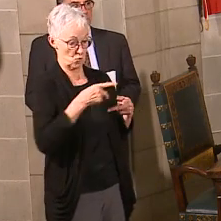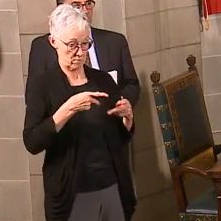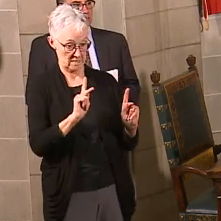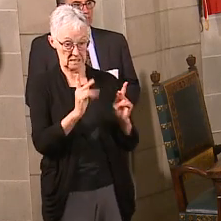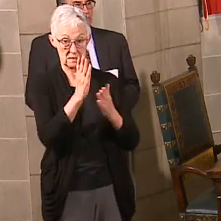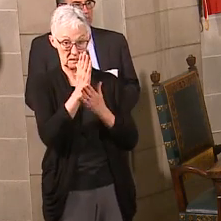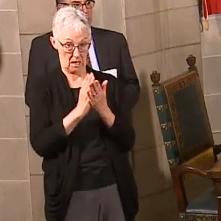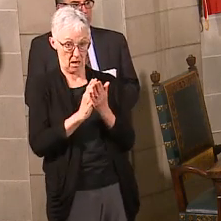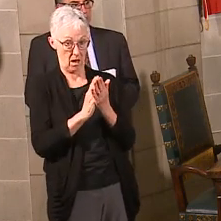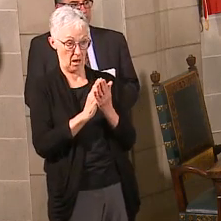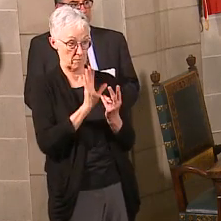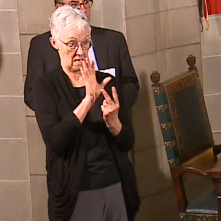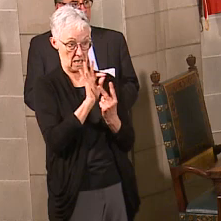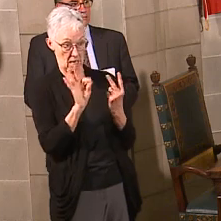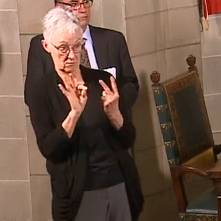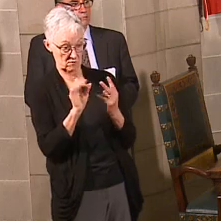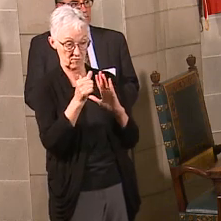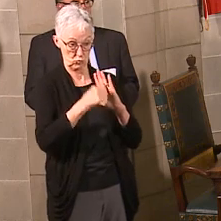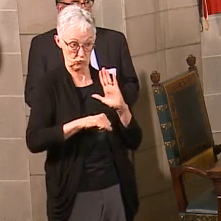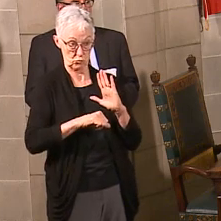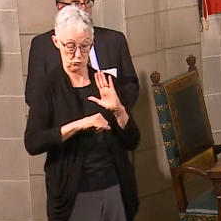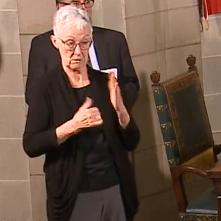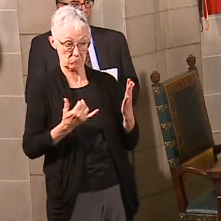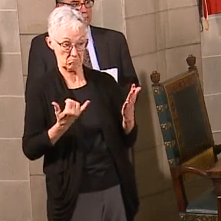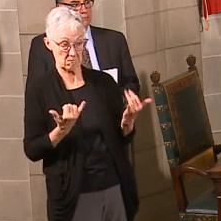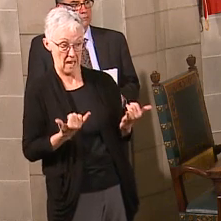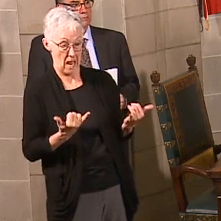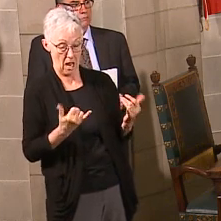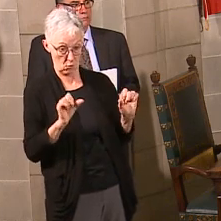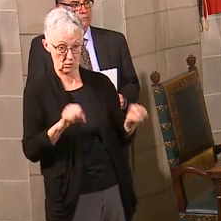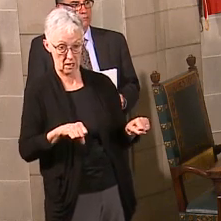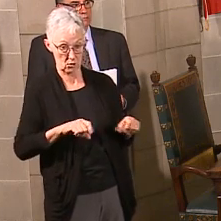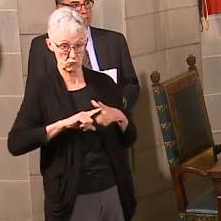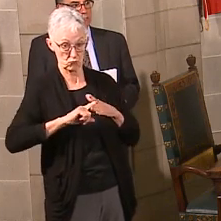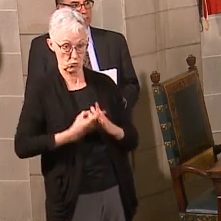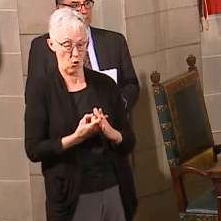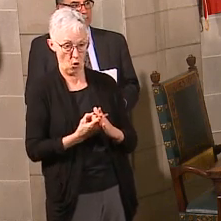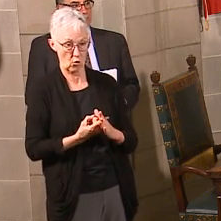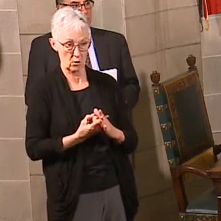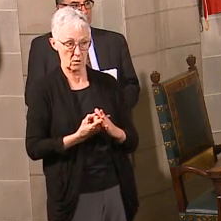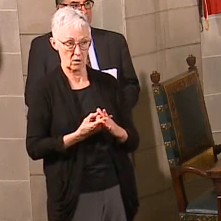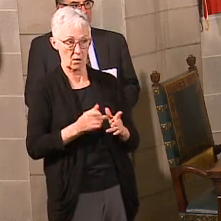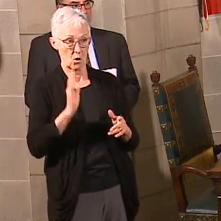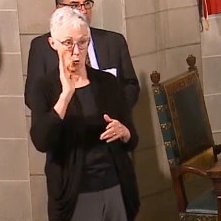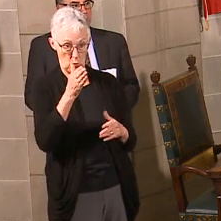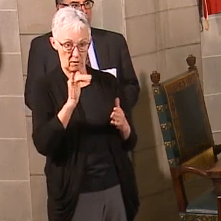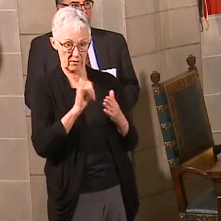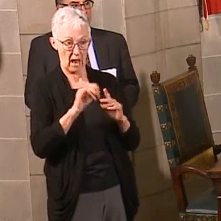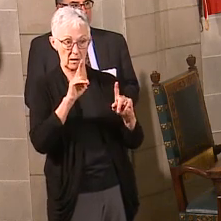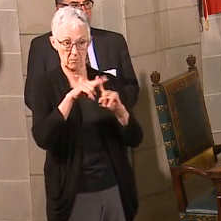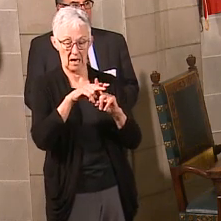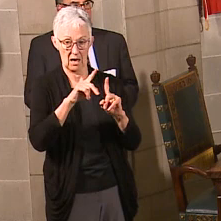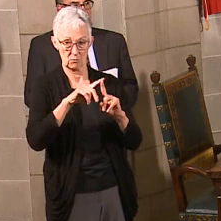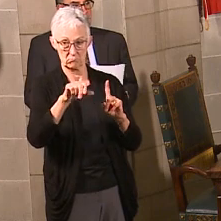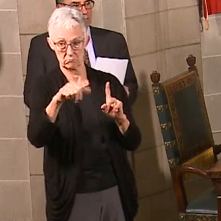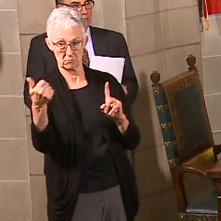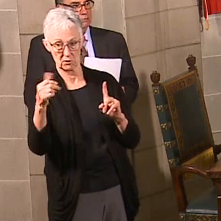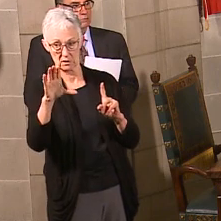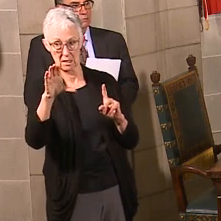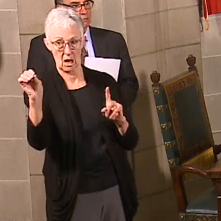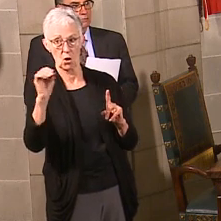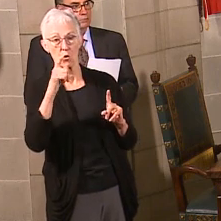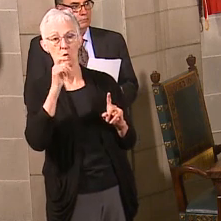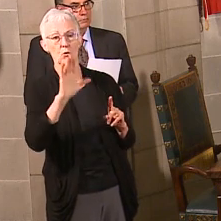have DHMs? And the answer is this will be a new DHM that will be statewide. But again, this will be such that the hospital